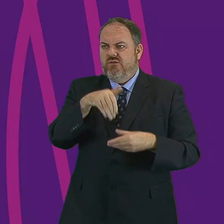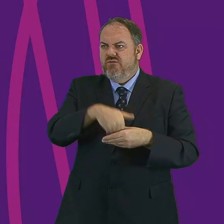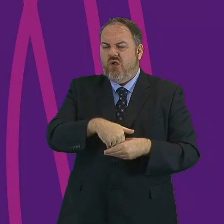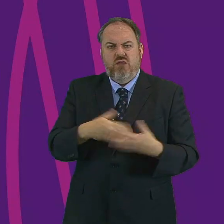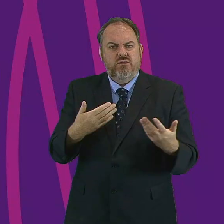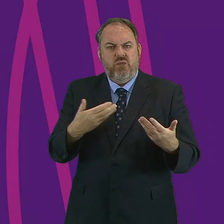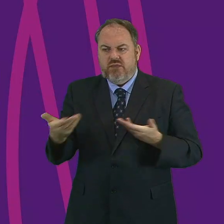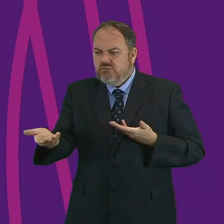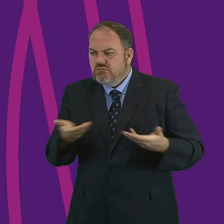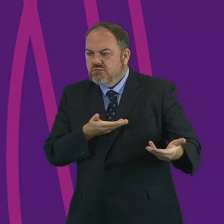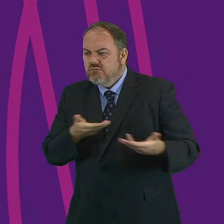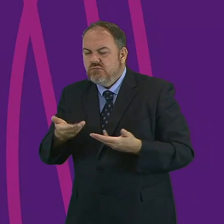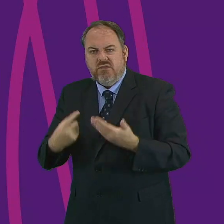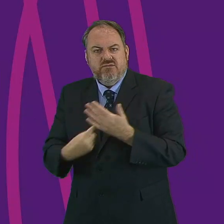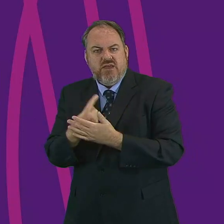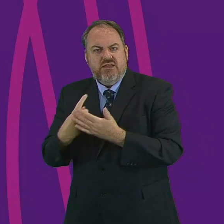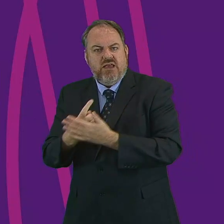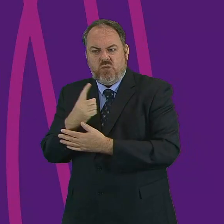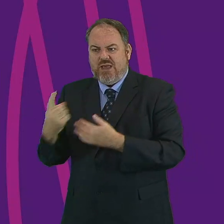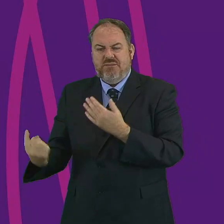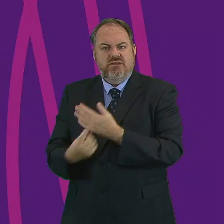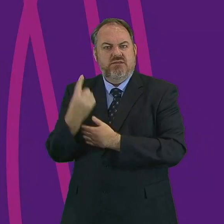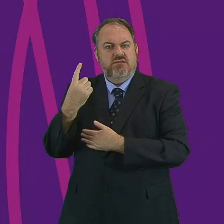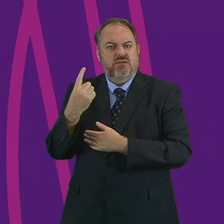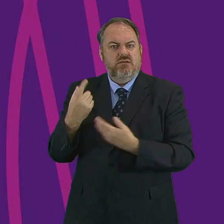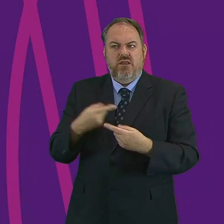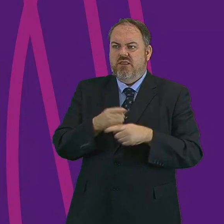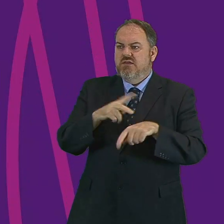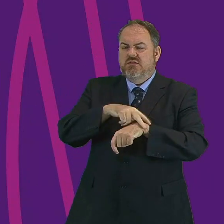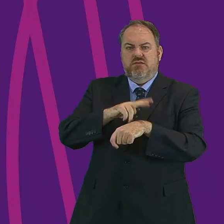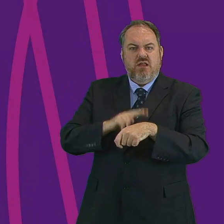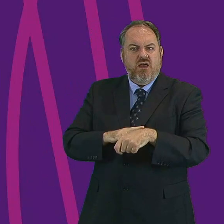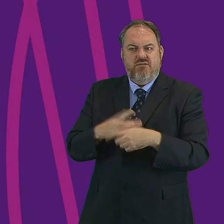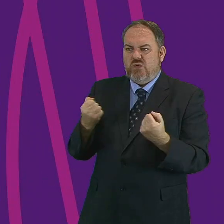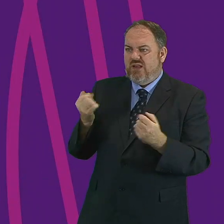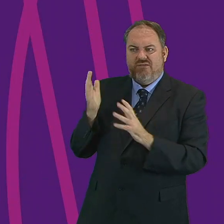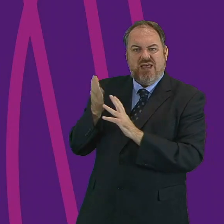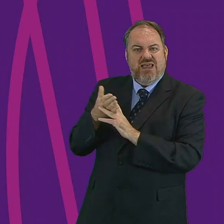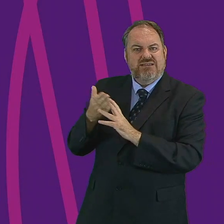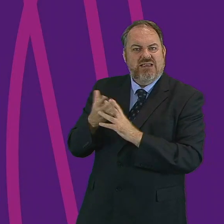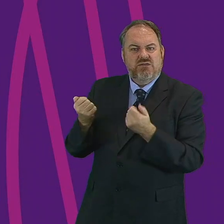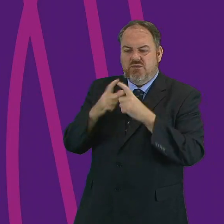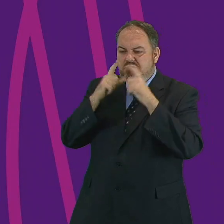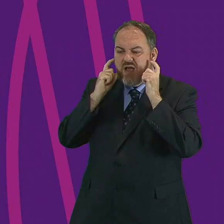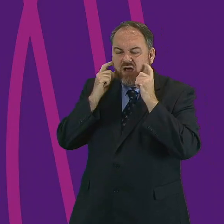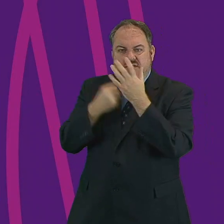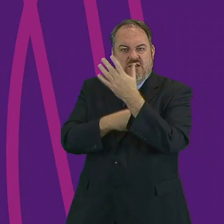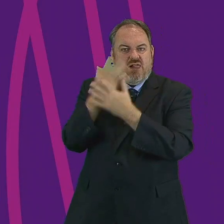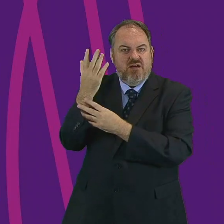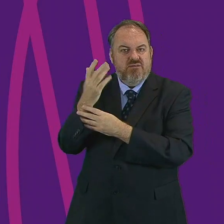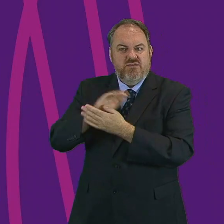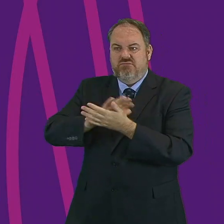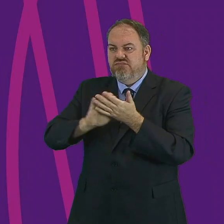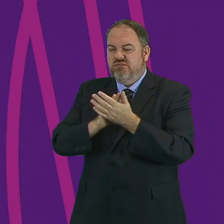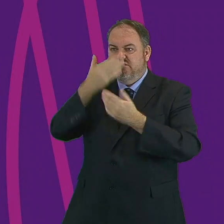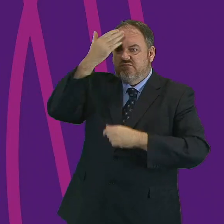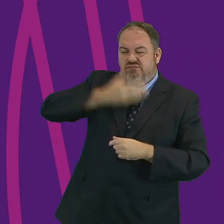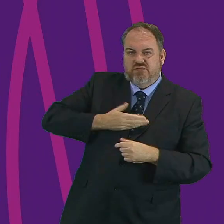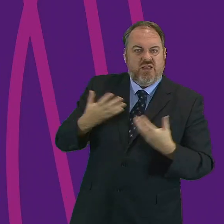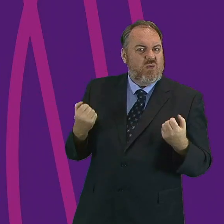guidance, that the staff do not have access to appropriate PPE at all times, and that they do not